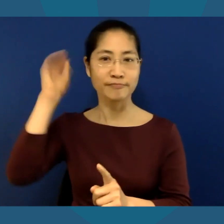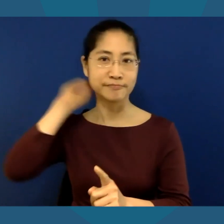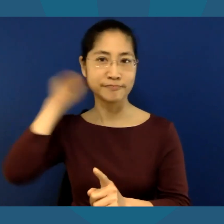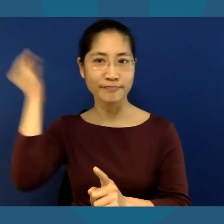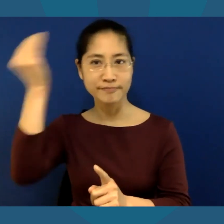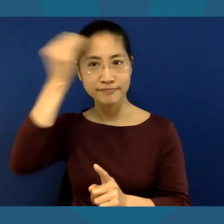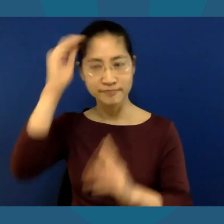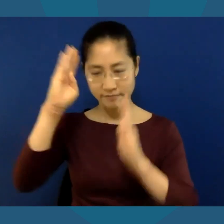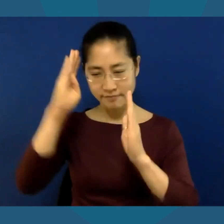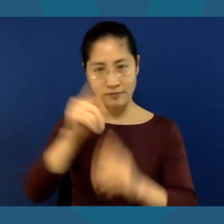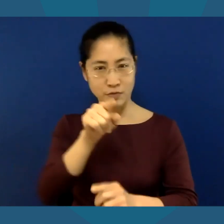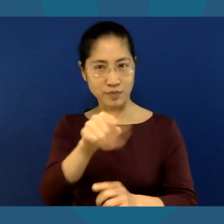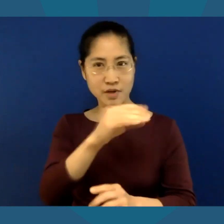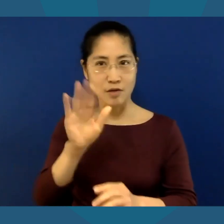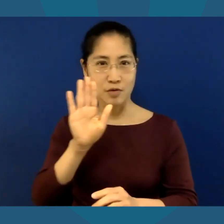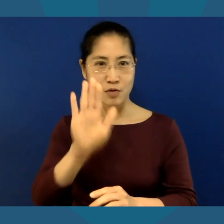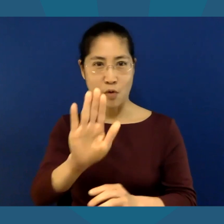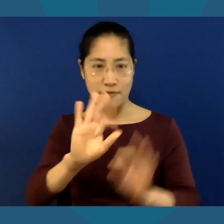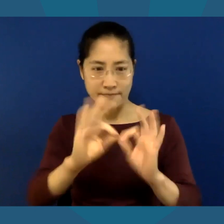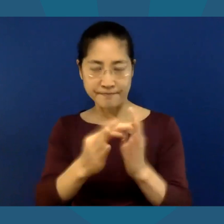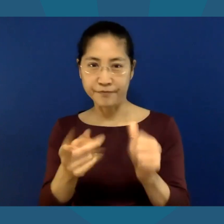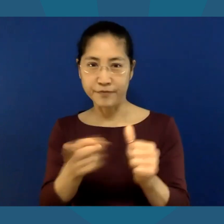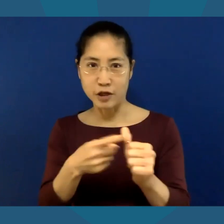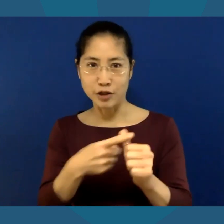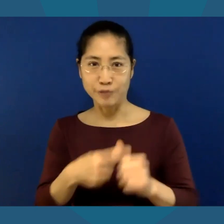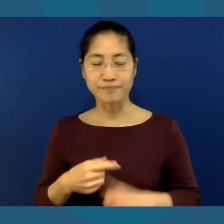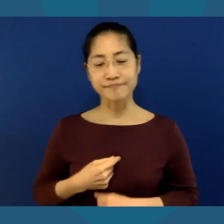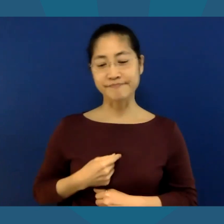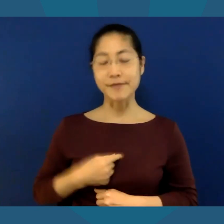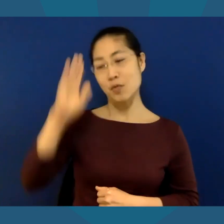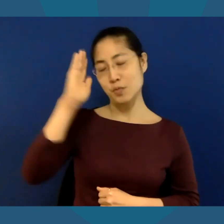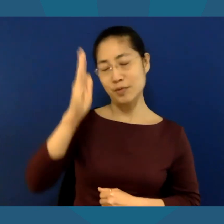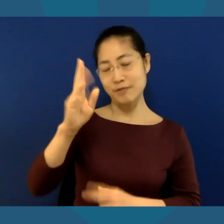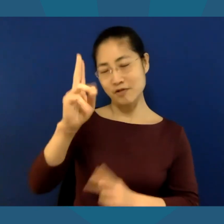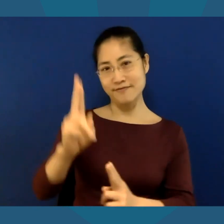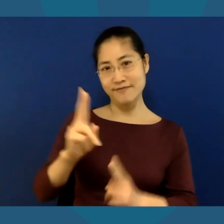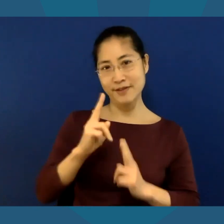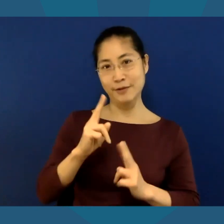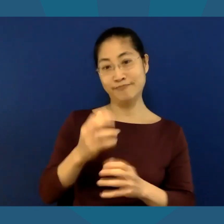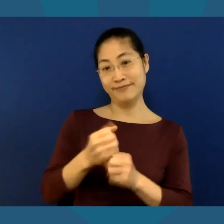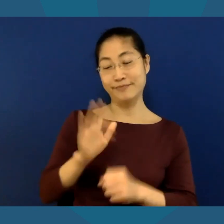the state legislature. I would be honored to receive your vote.